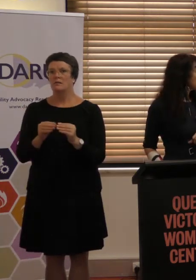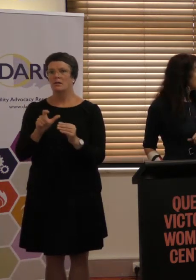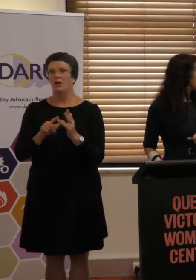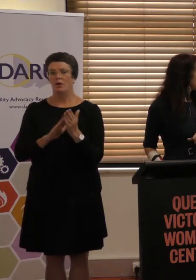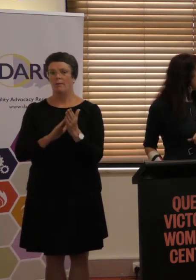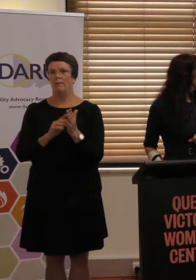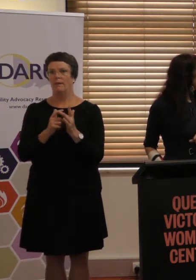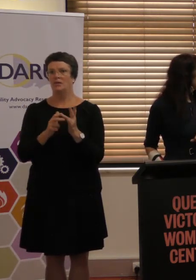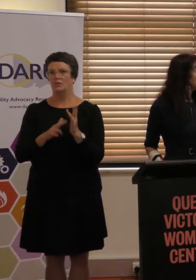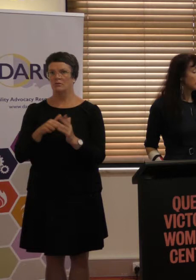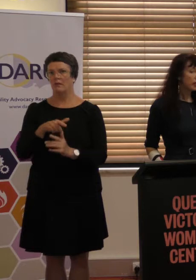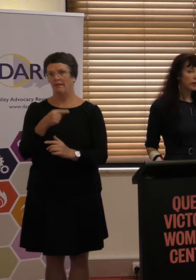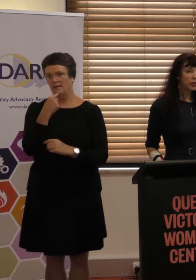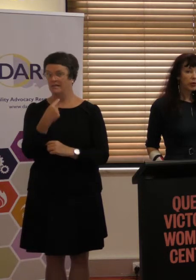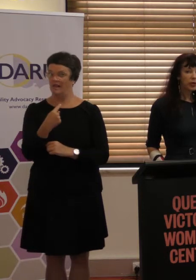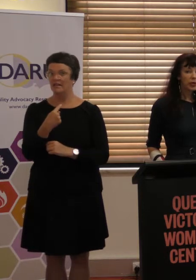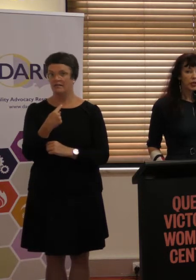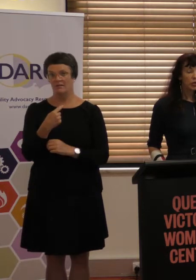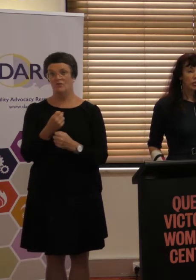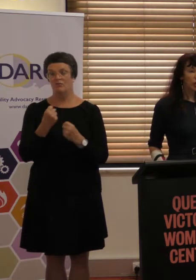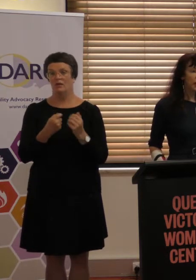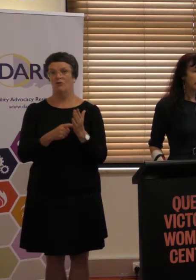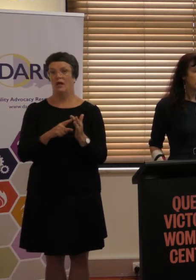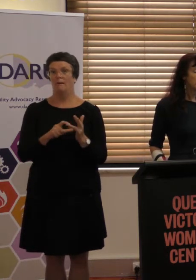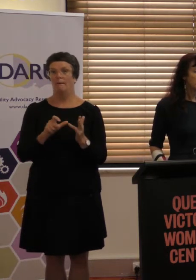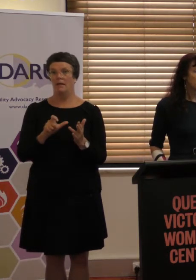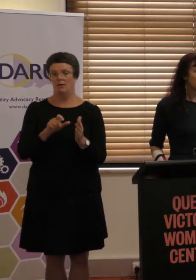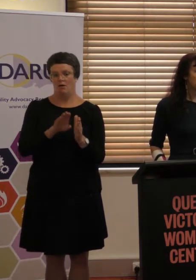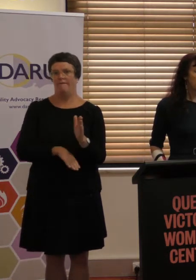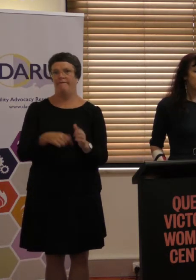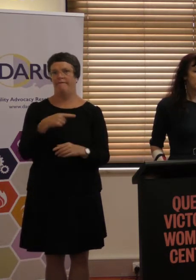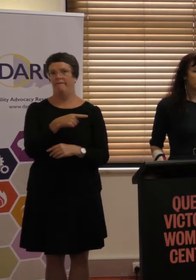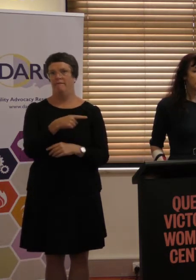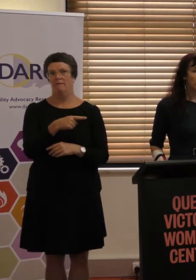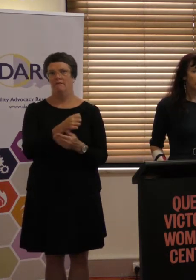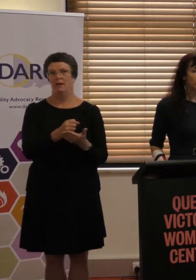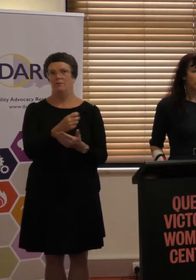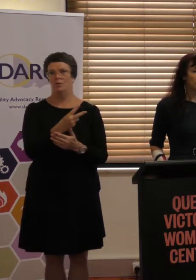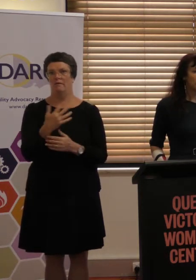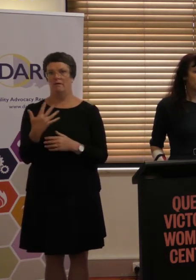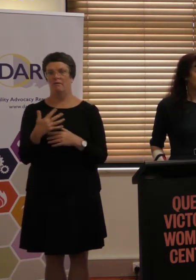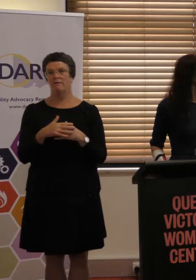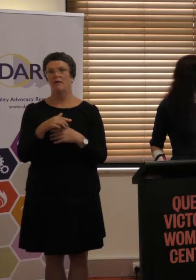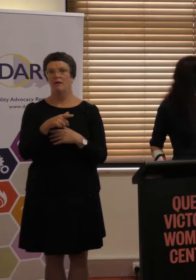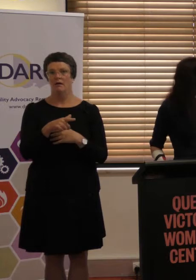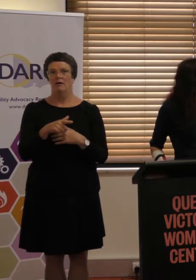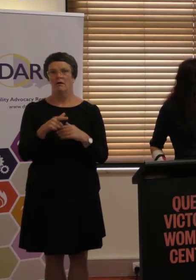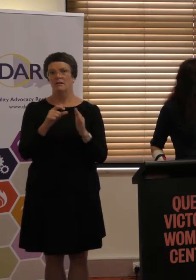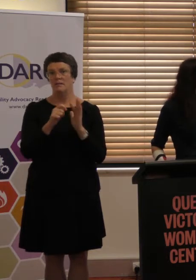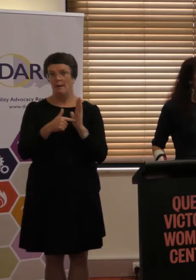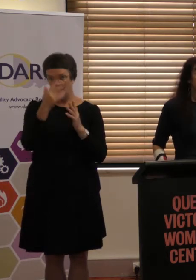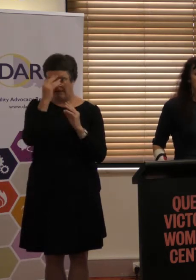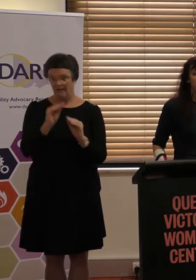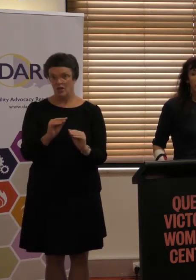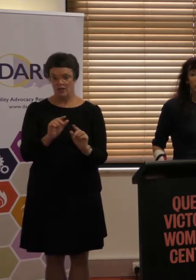strongly recommended that this regulation come out, and all the department did was change the number of it.